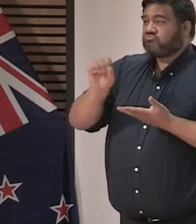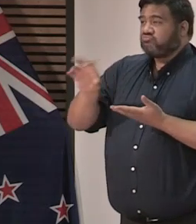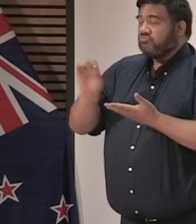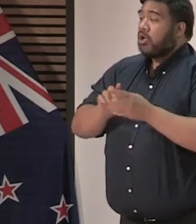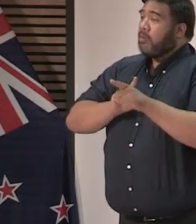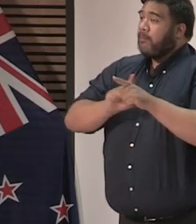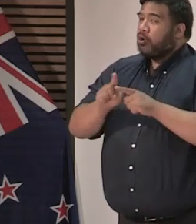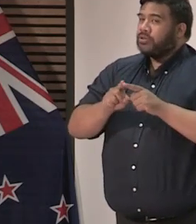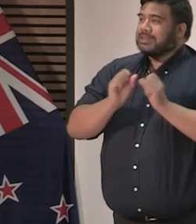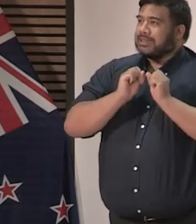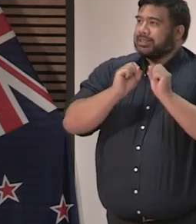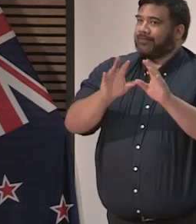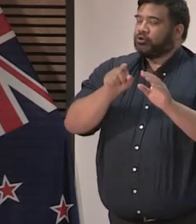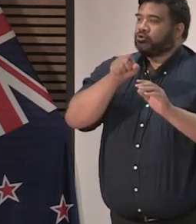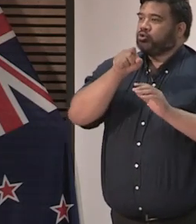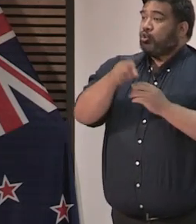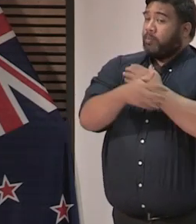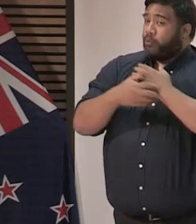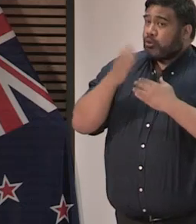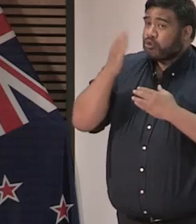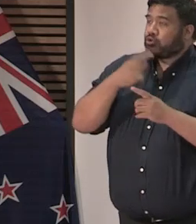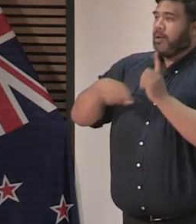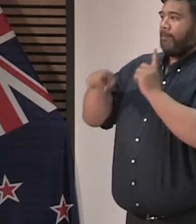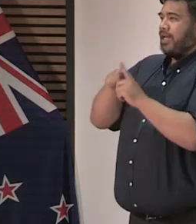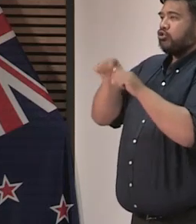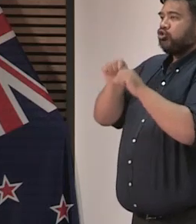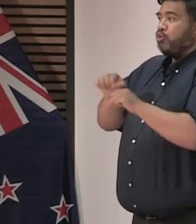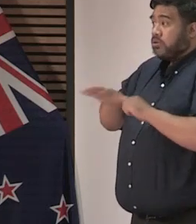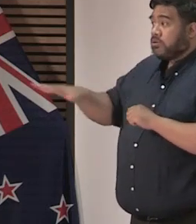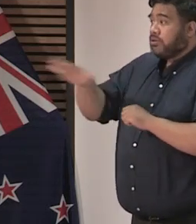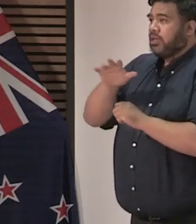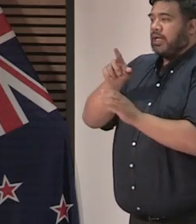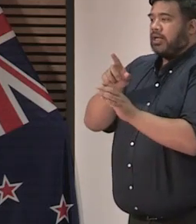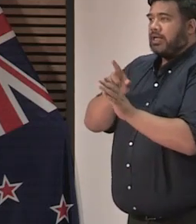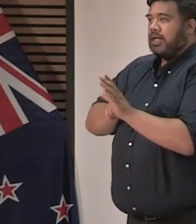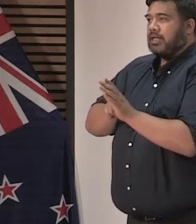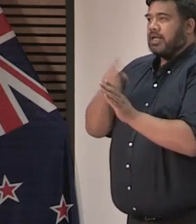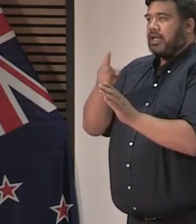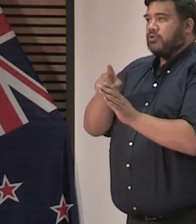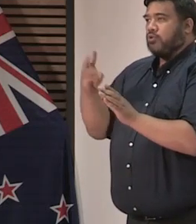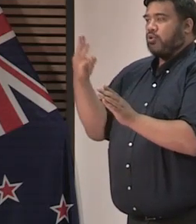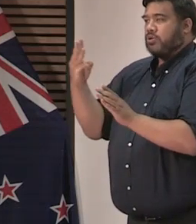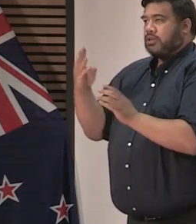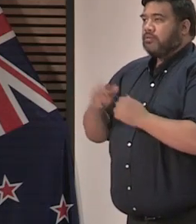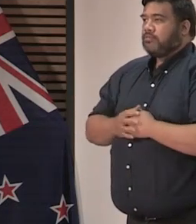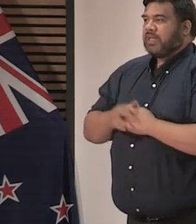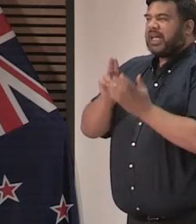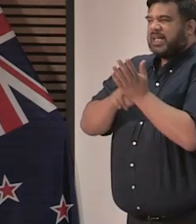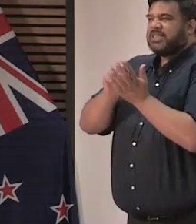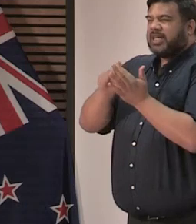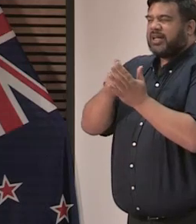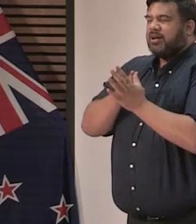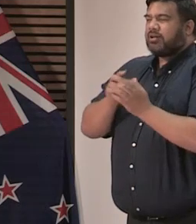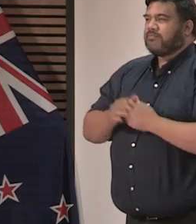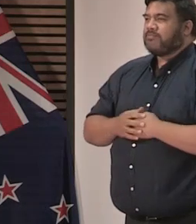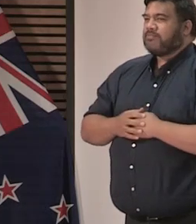in levels and deciles 1 to 3. We have further equipment waiting to be shipped from overseas. In terms